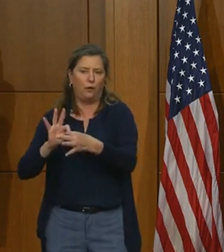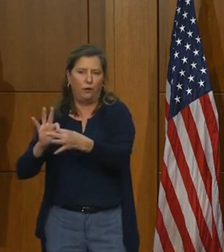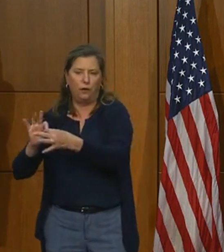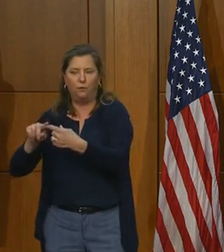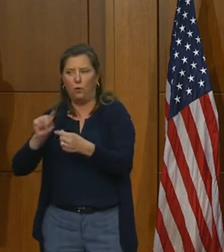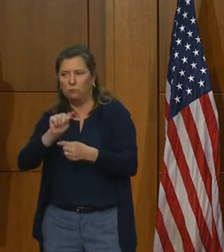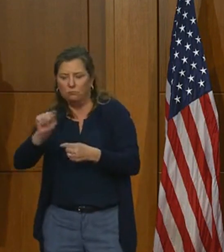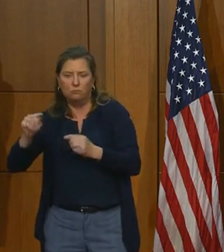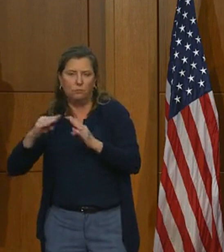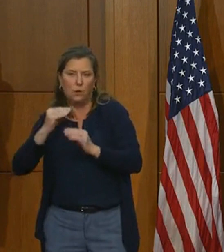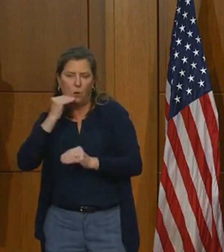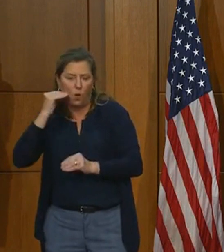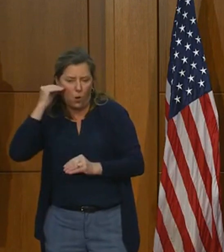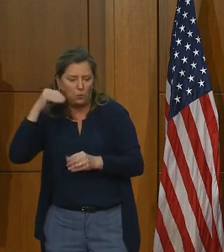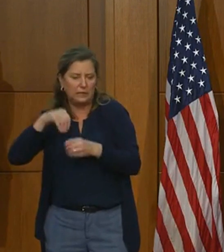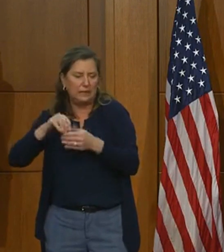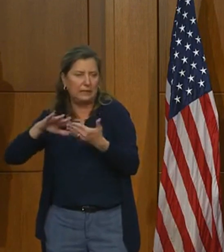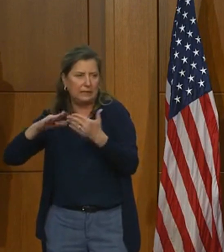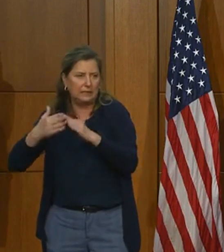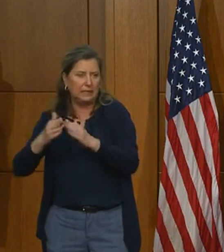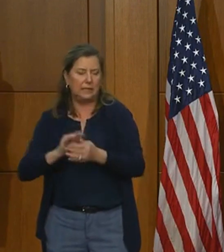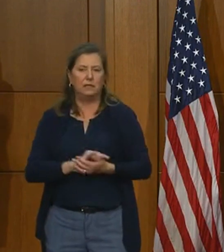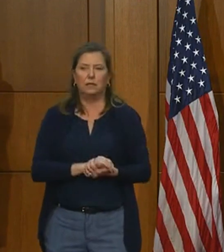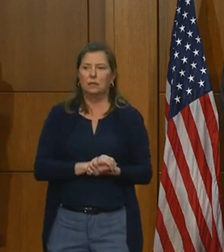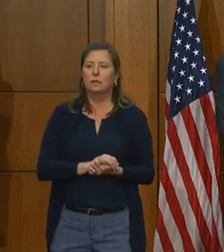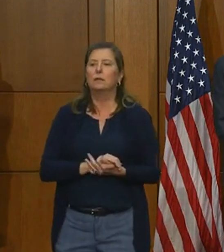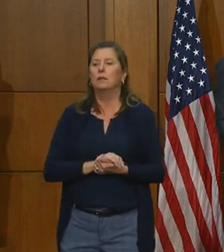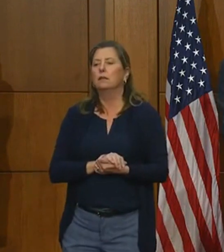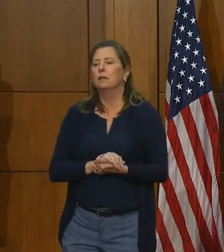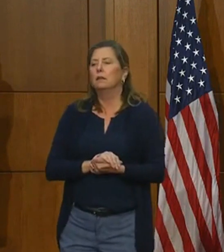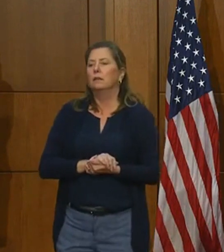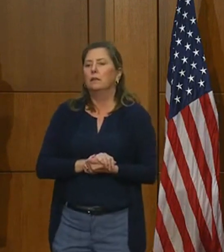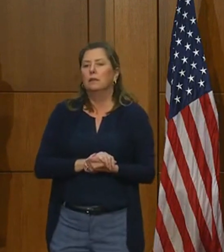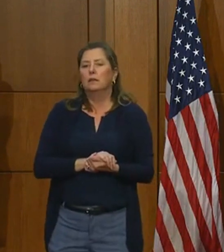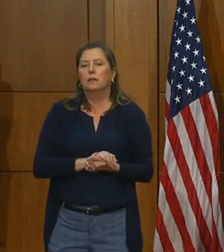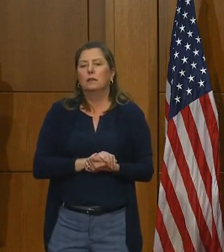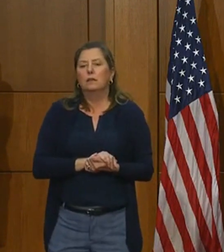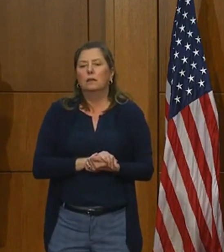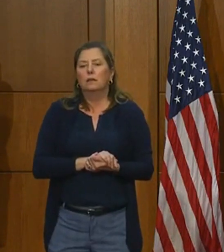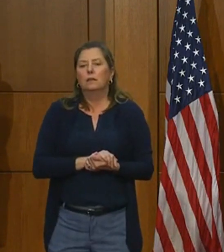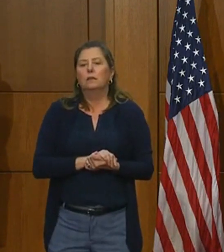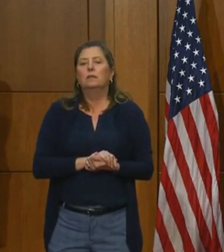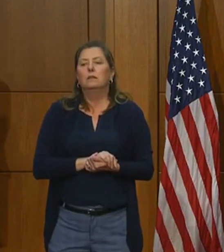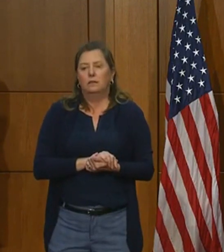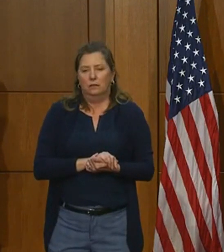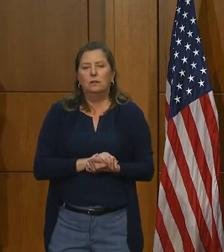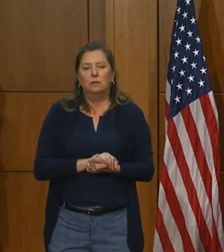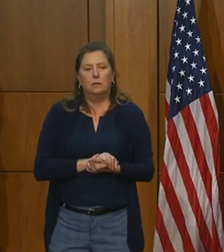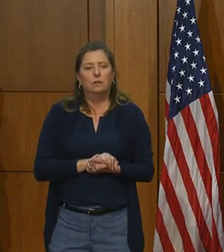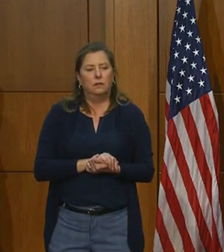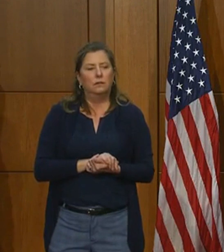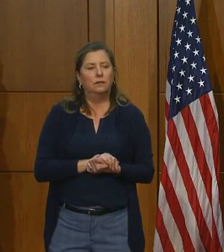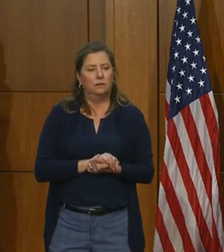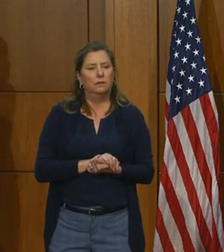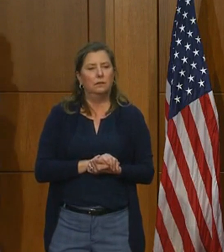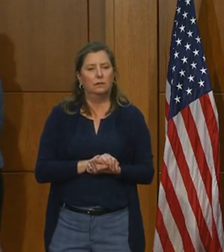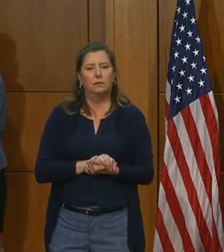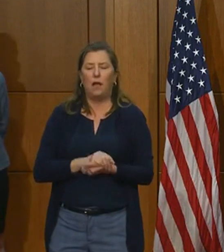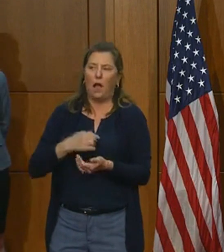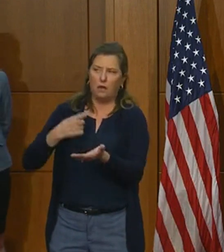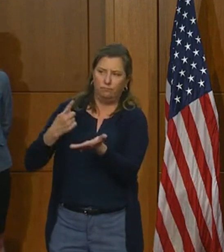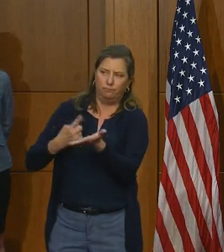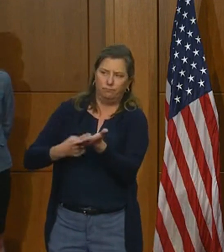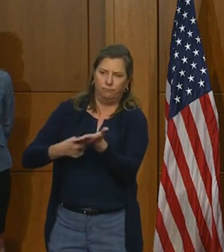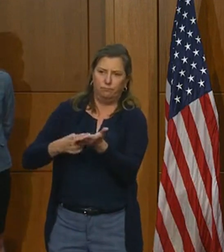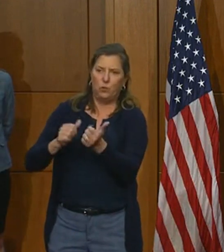for a number of homes in the city. I had an opportunity to have a discussion with the administration,